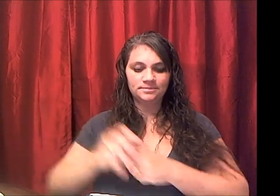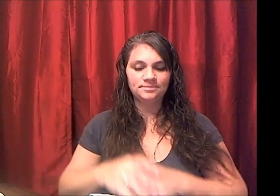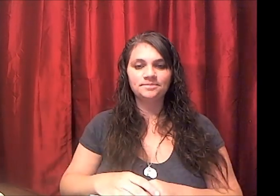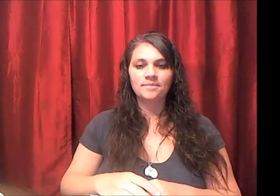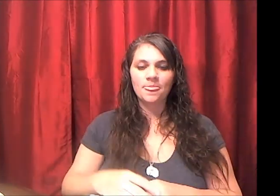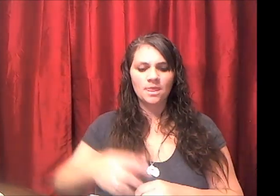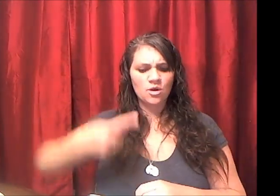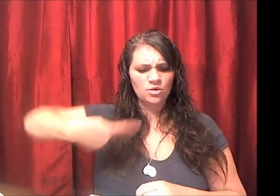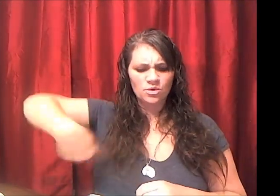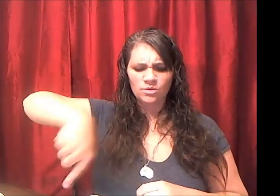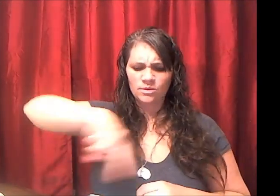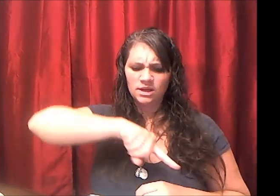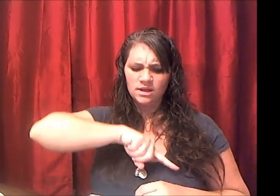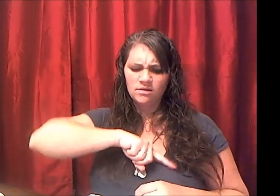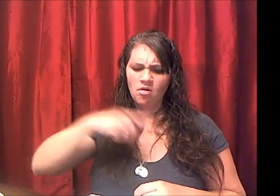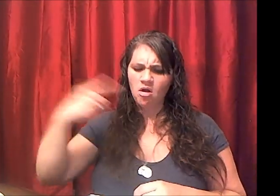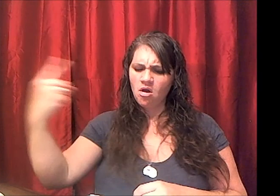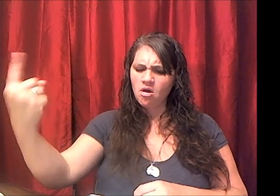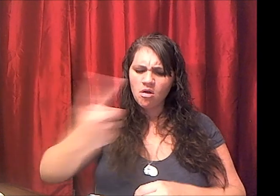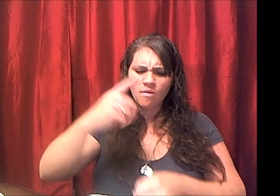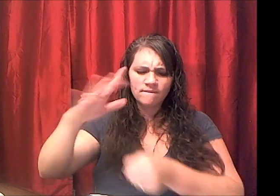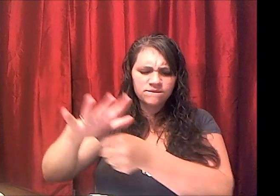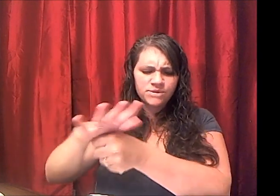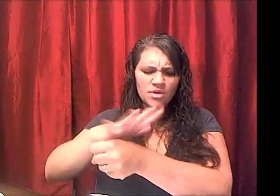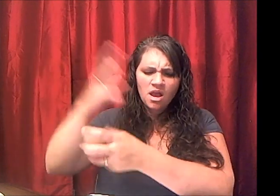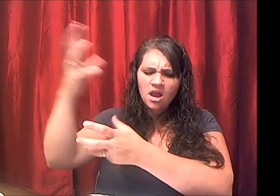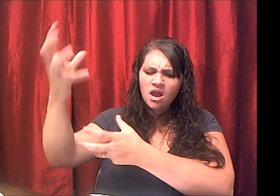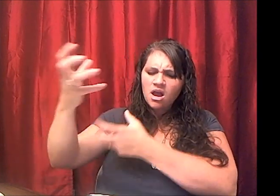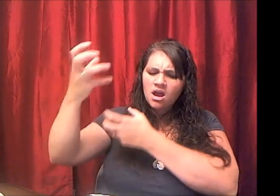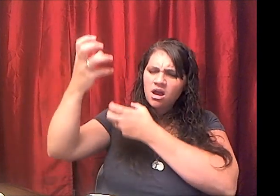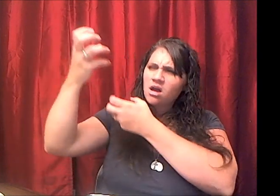Oh, come on. You look so strong and graceful.